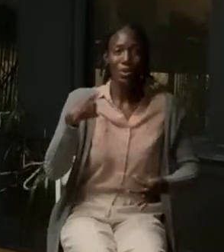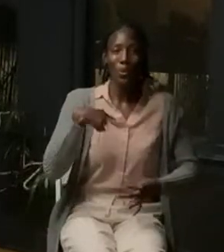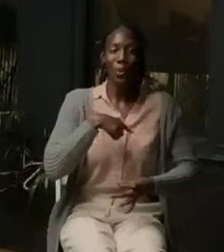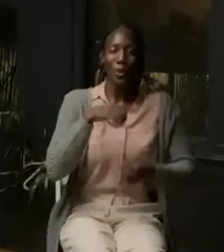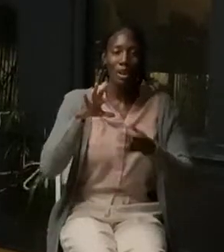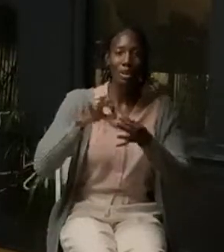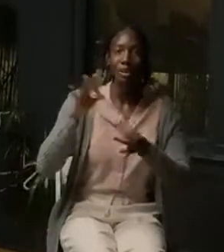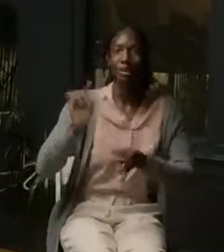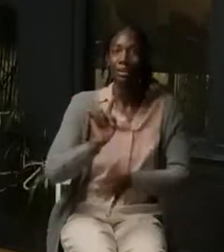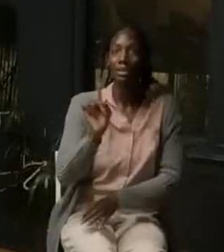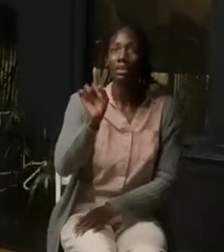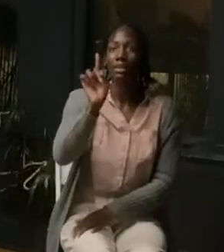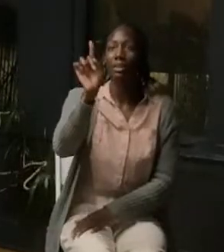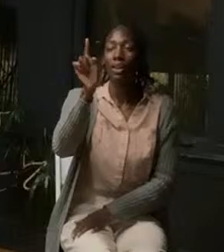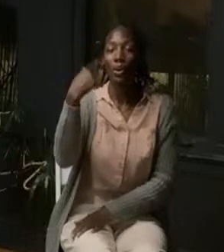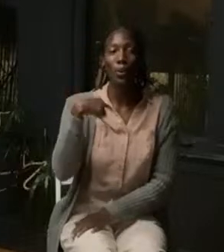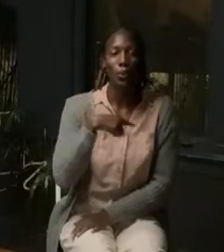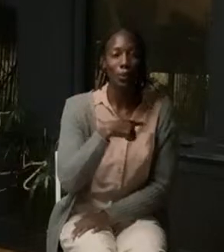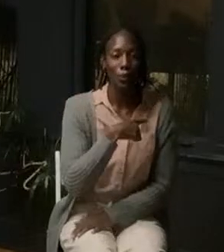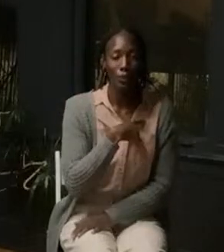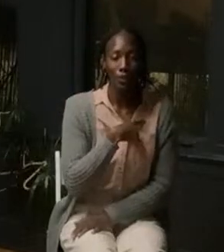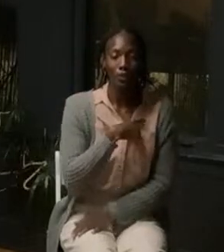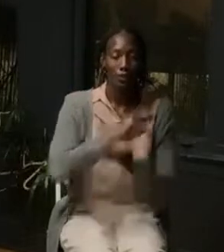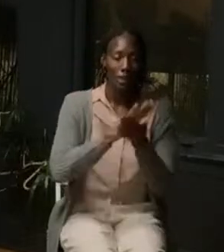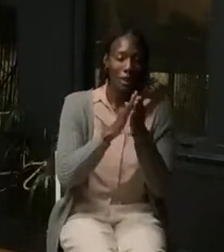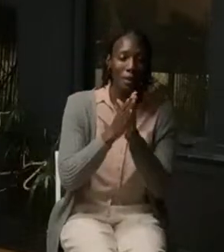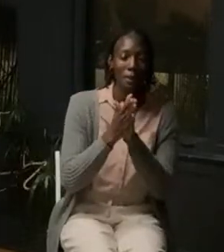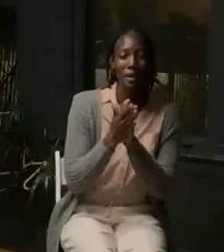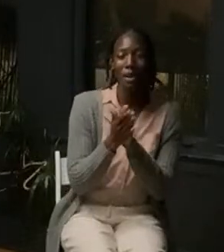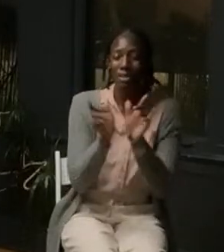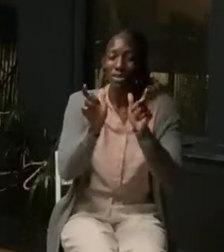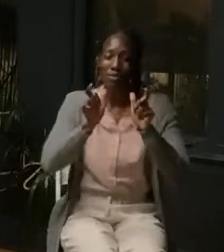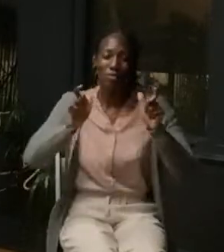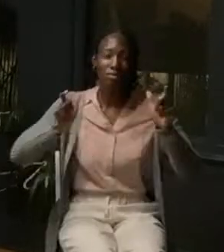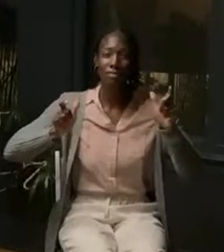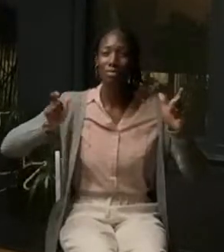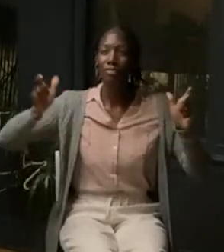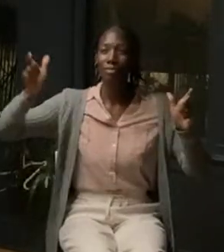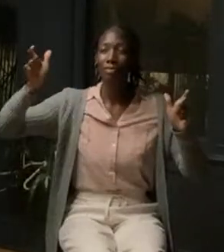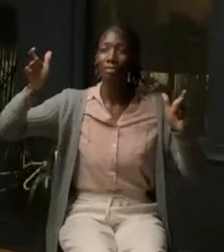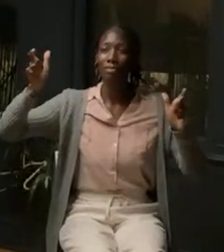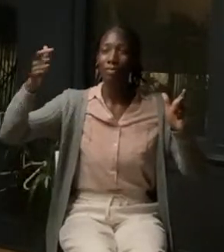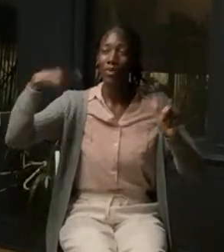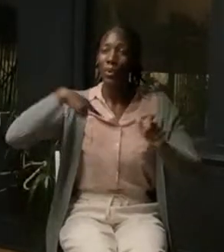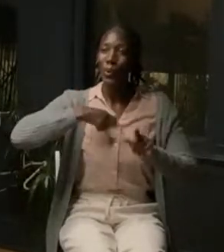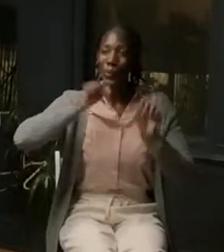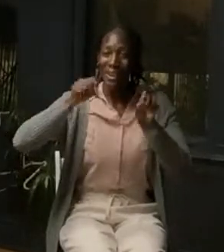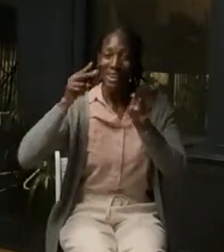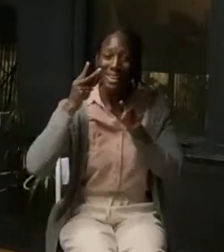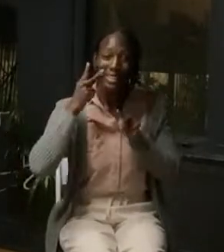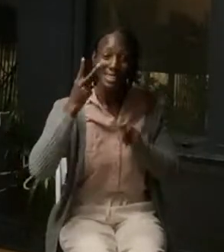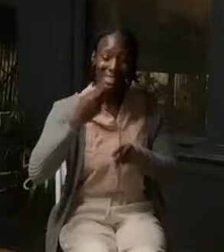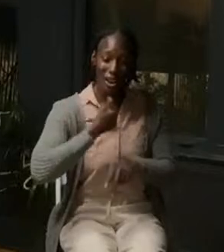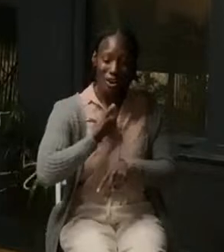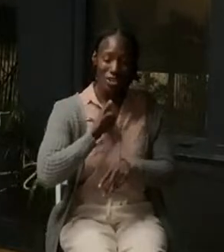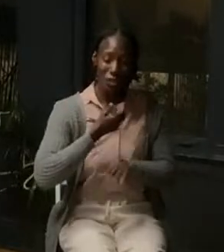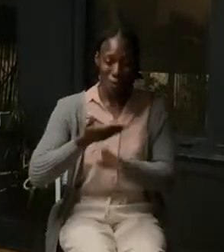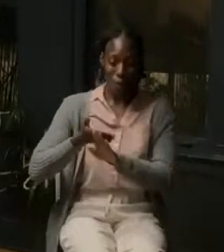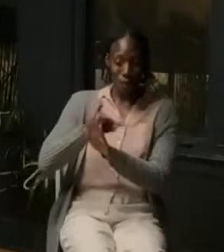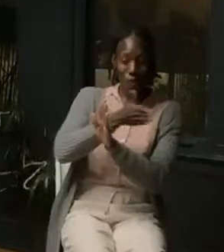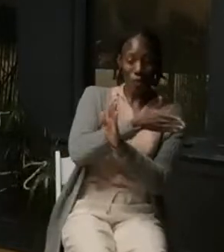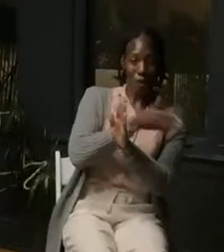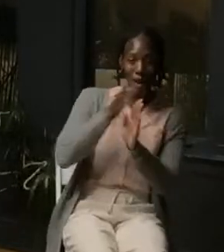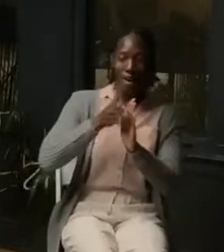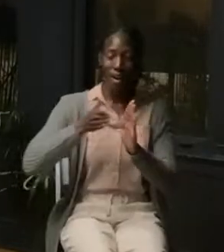transcend. We have become so large. We see ourselves before and